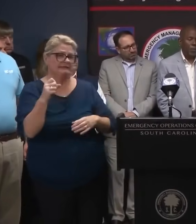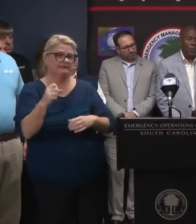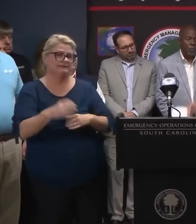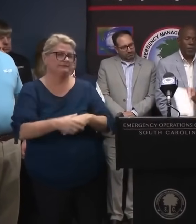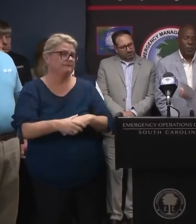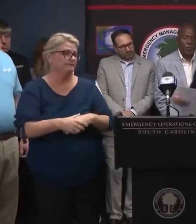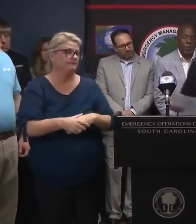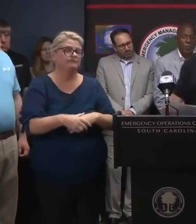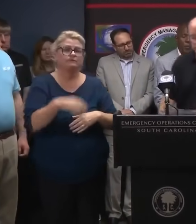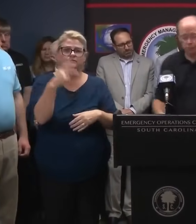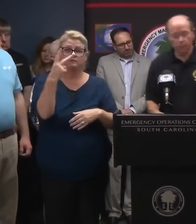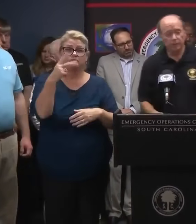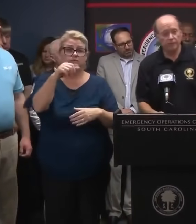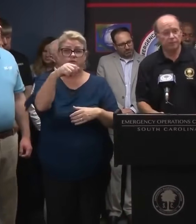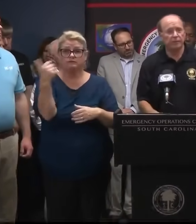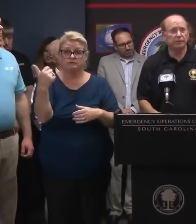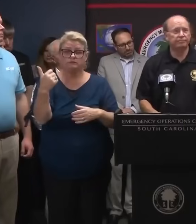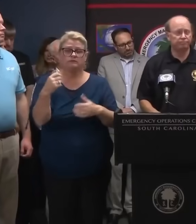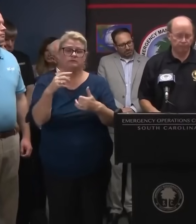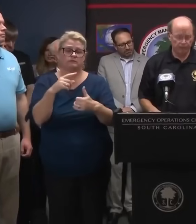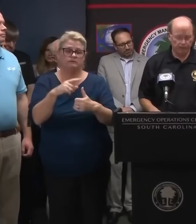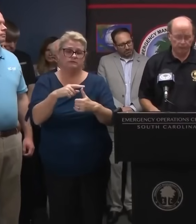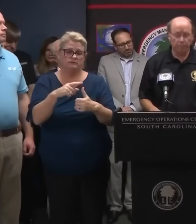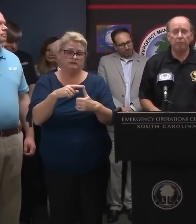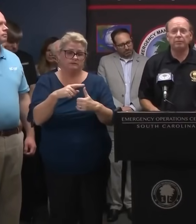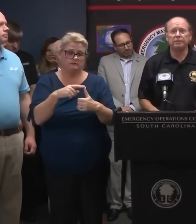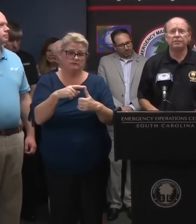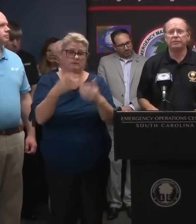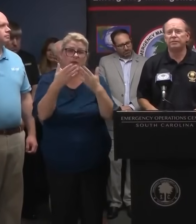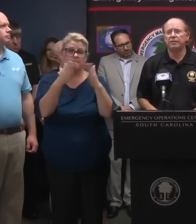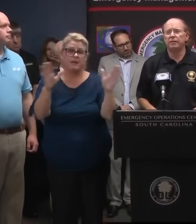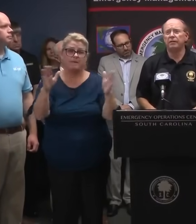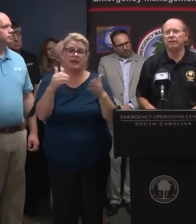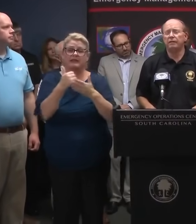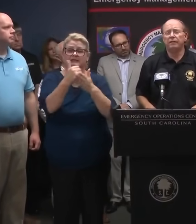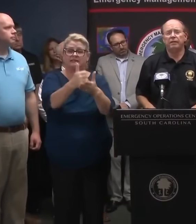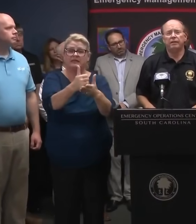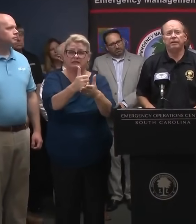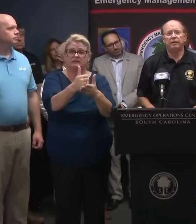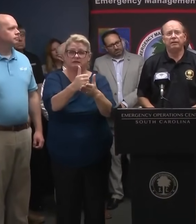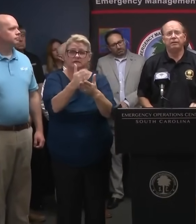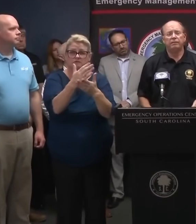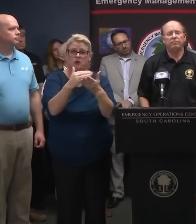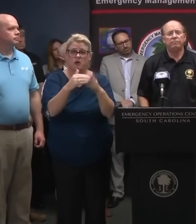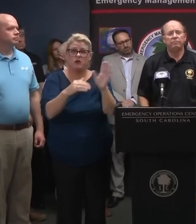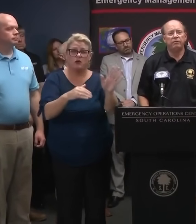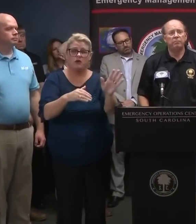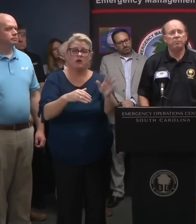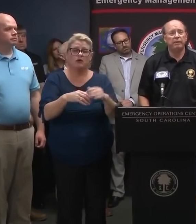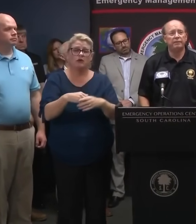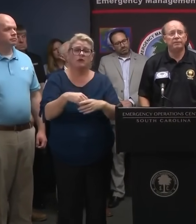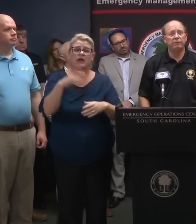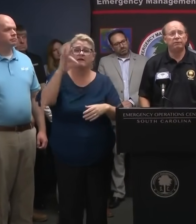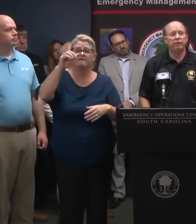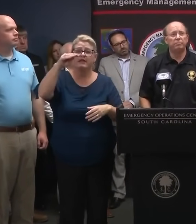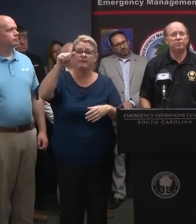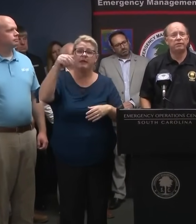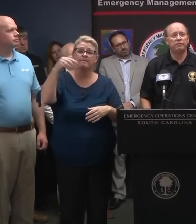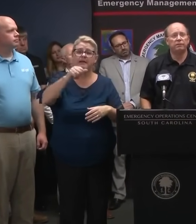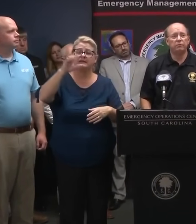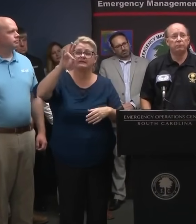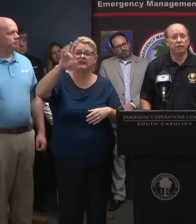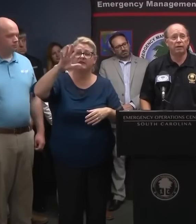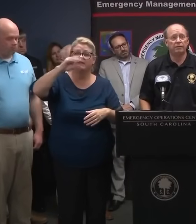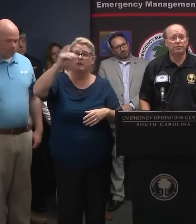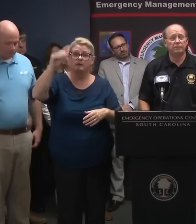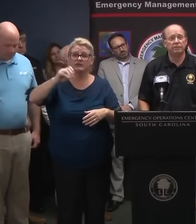sir. Yeah, a couple other items. One is on the public assistance side, FEMA pays 75%